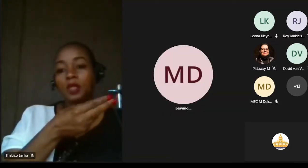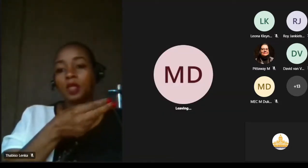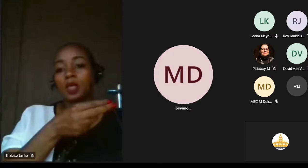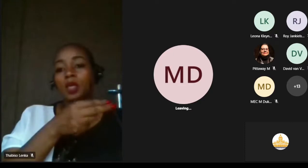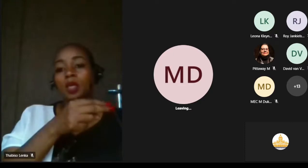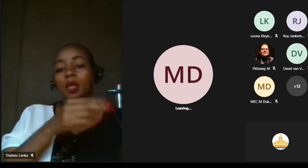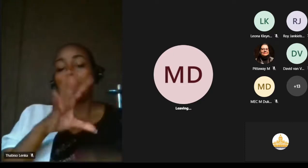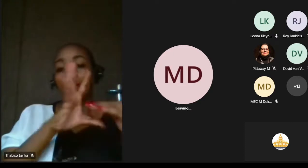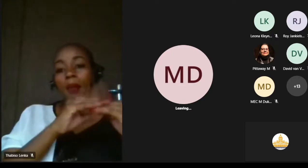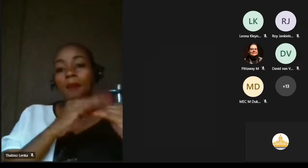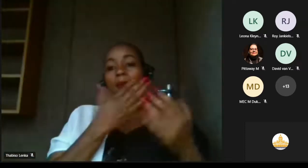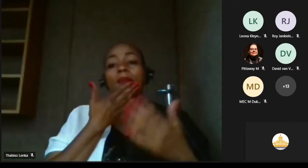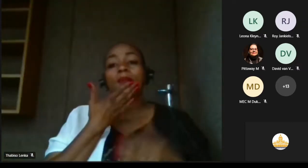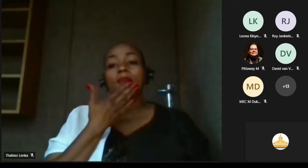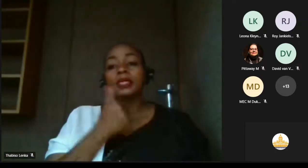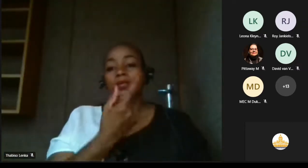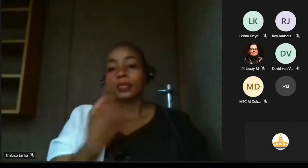Honourable Smith, come to the podium.